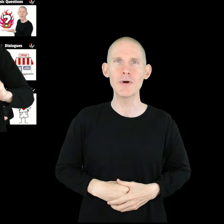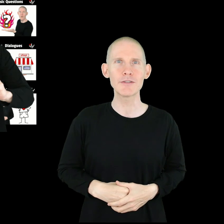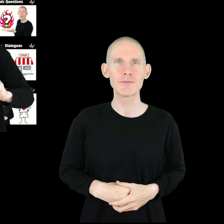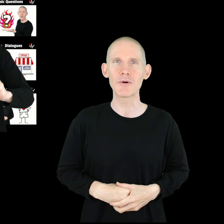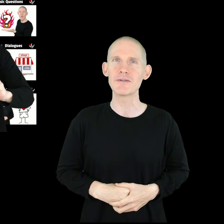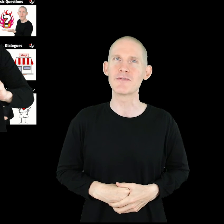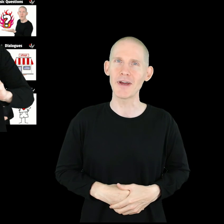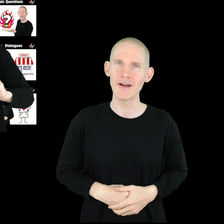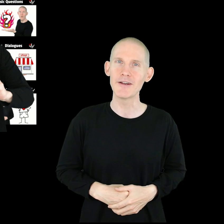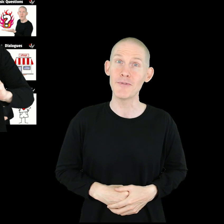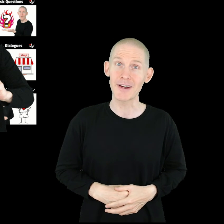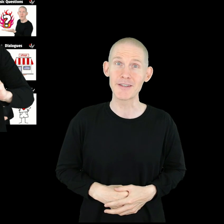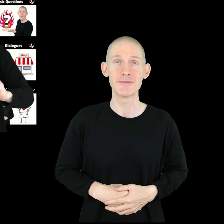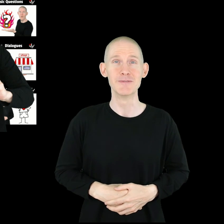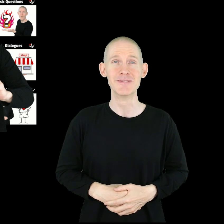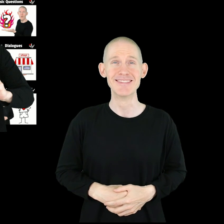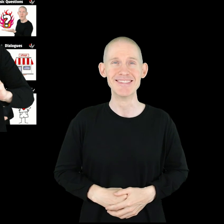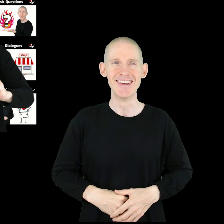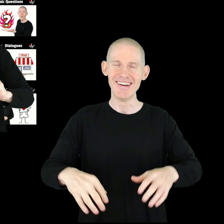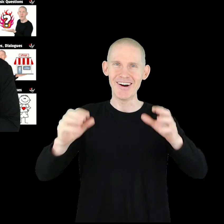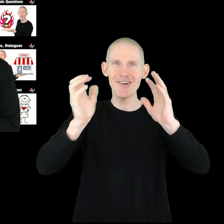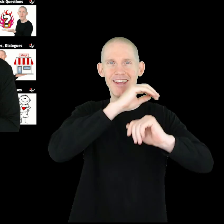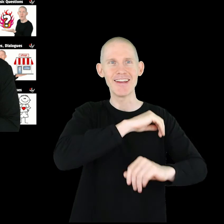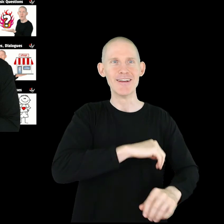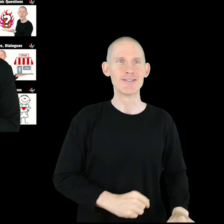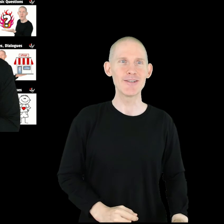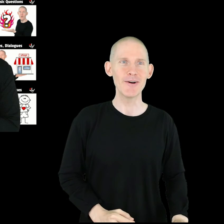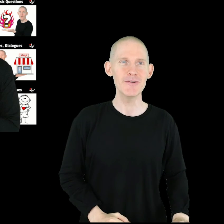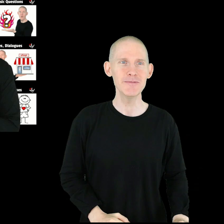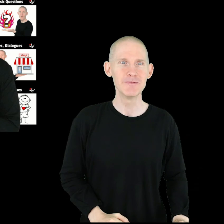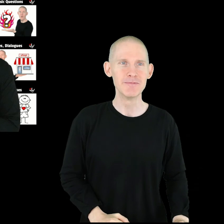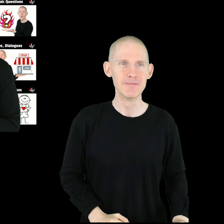much more effective. Okay, so,